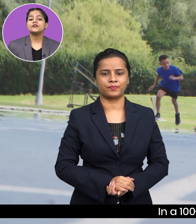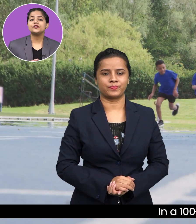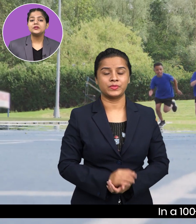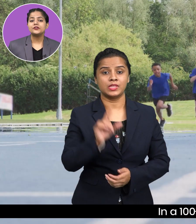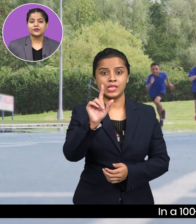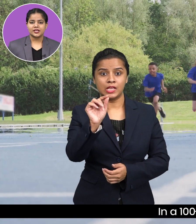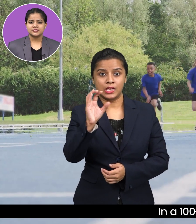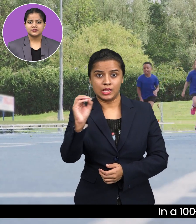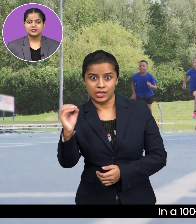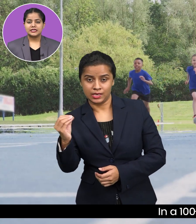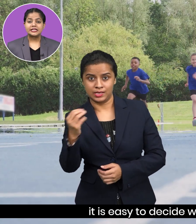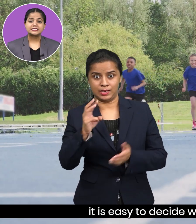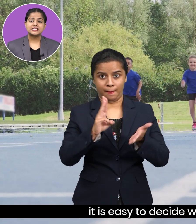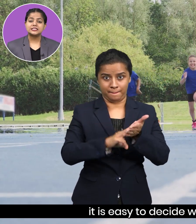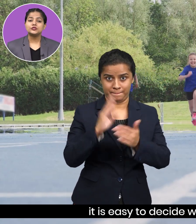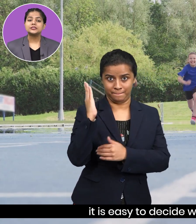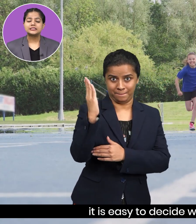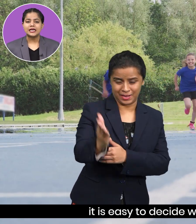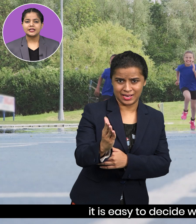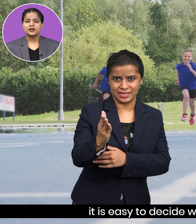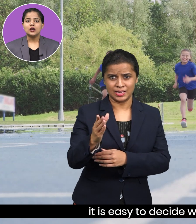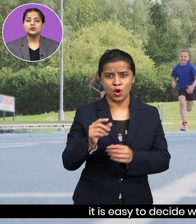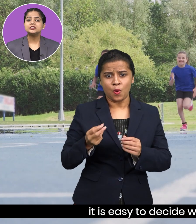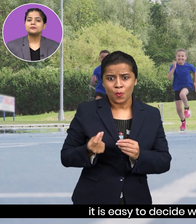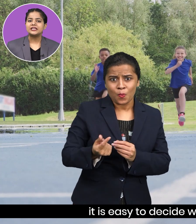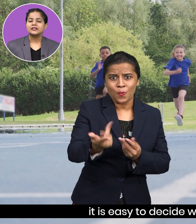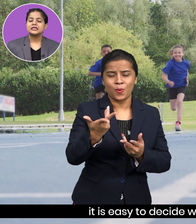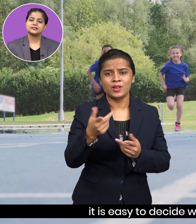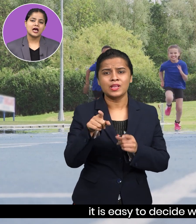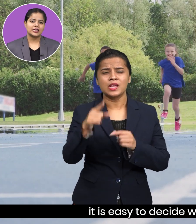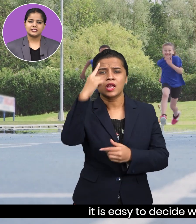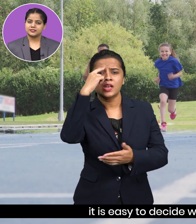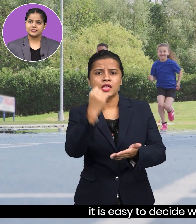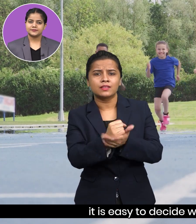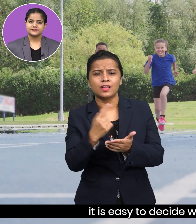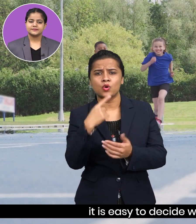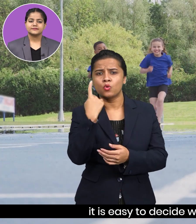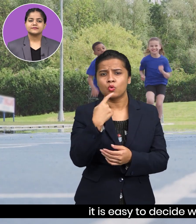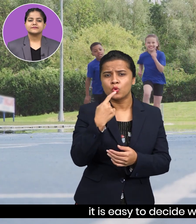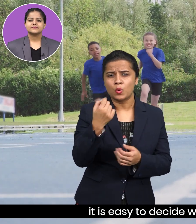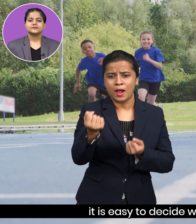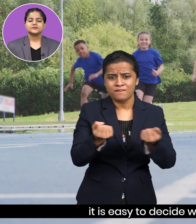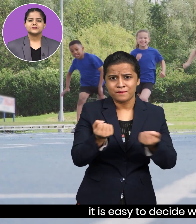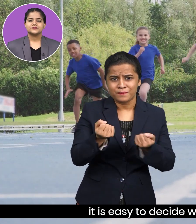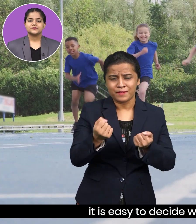In a 100-meter race, it is easy to decide whose speed is the highest.